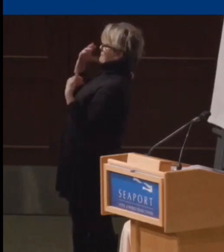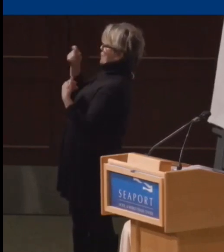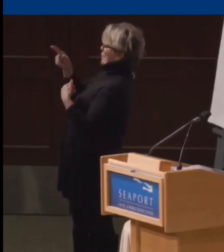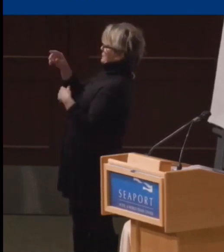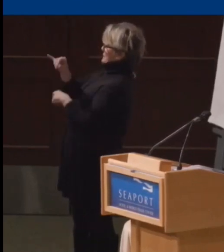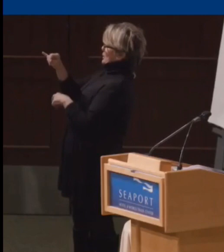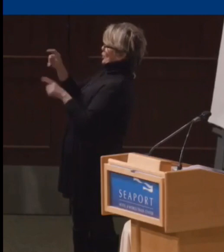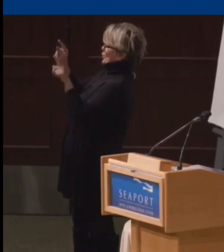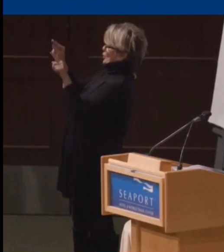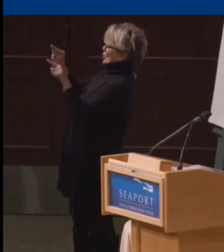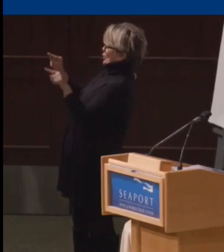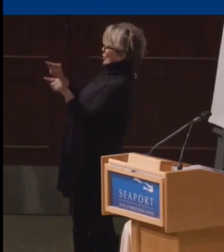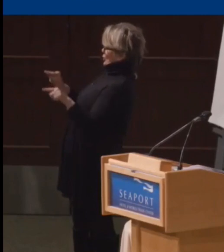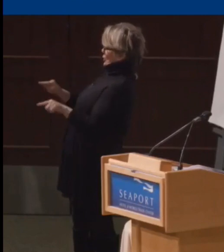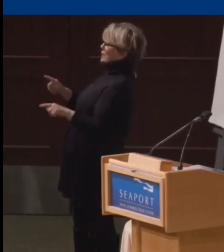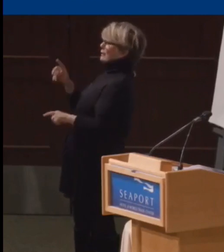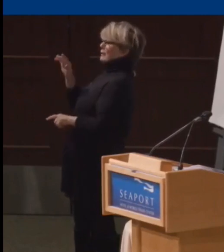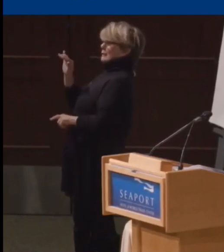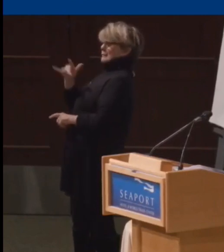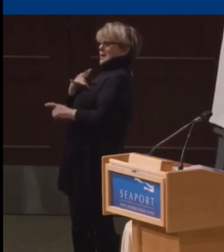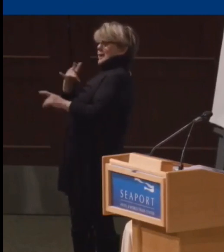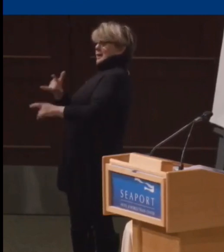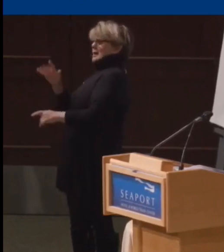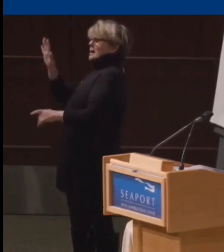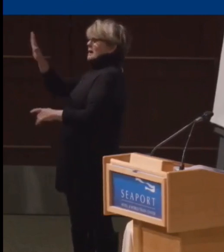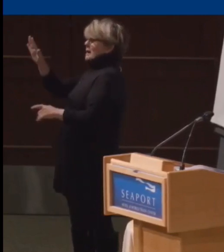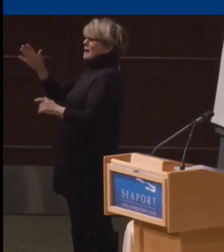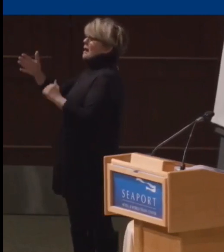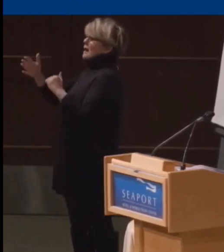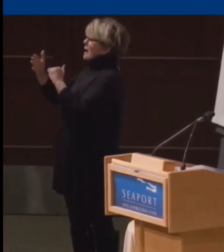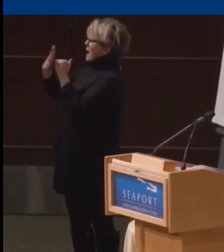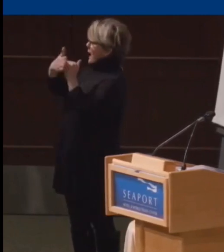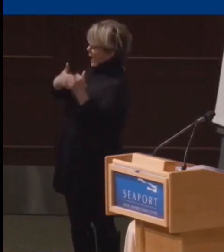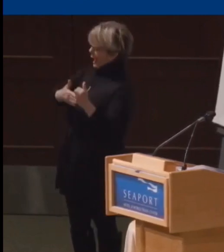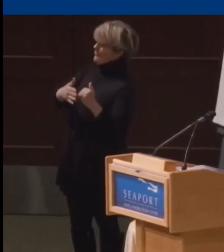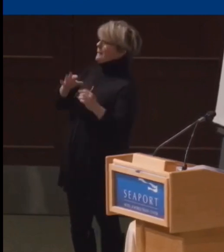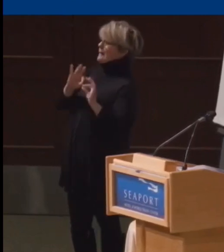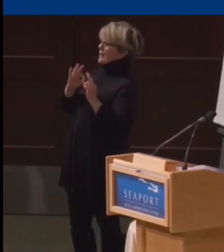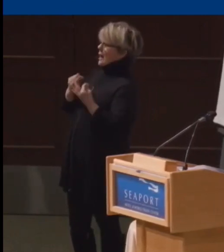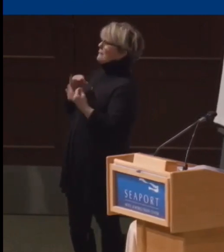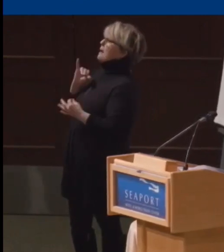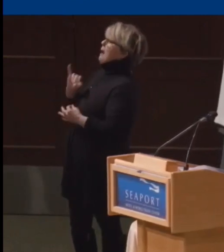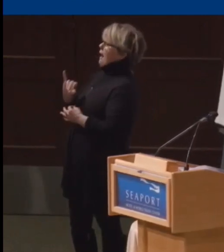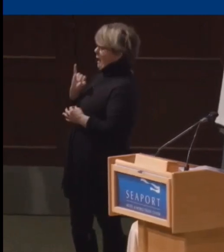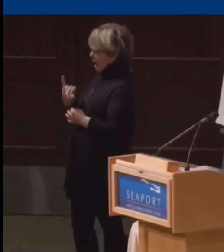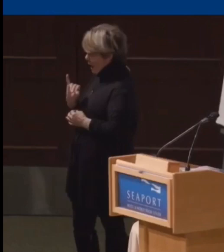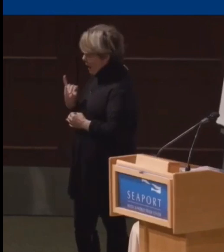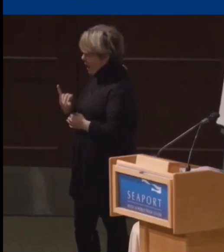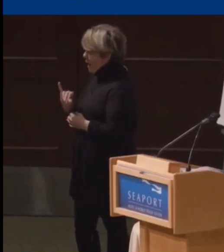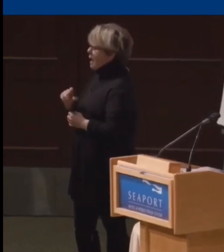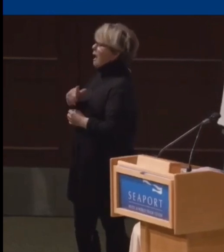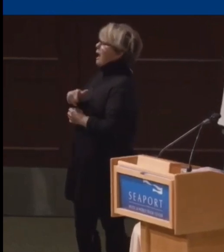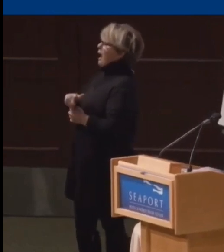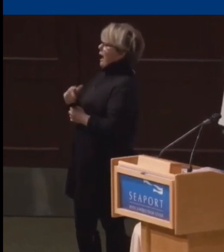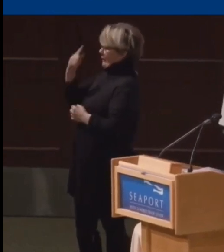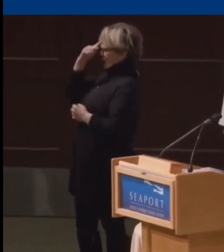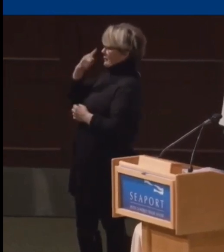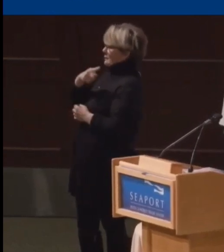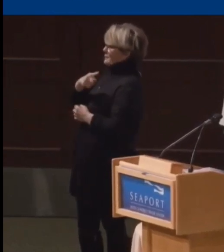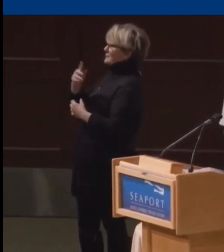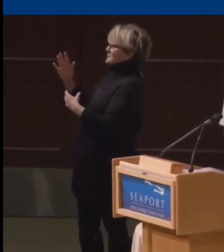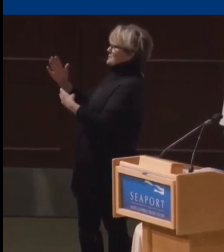Those traits, as well as my sensory issues, helped my family connect the dots as they began to suspect I was on the autism